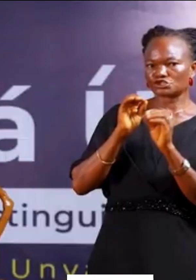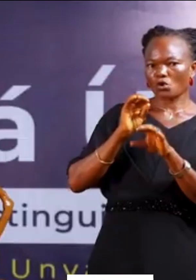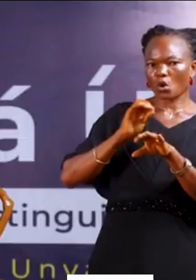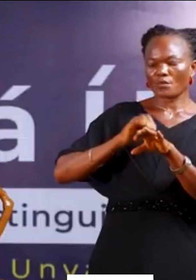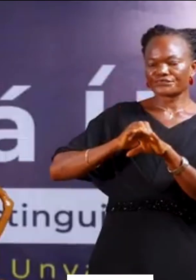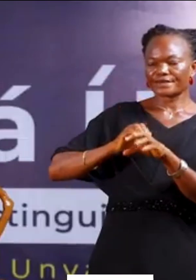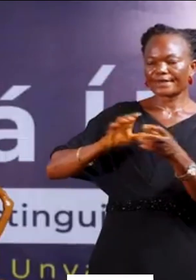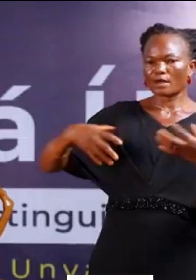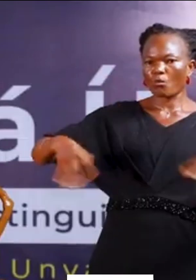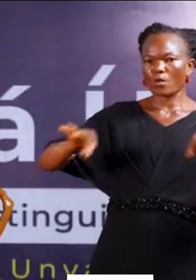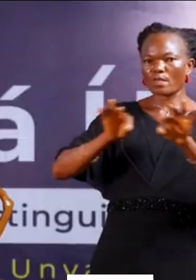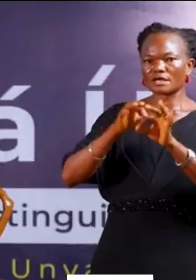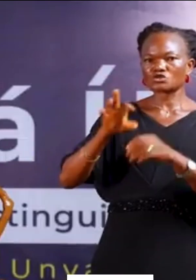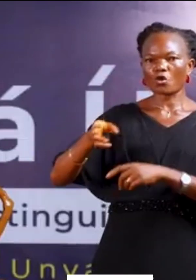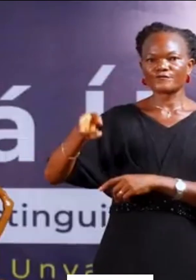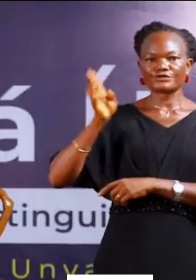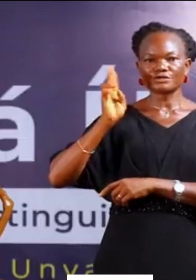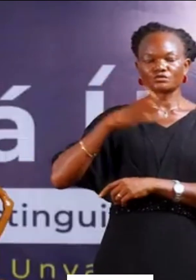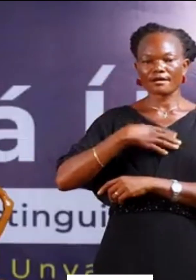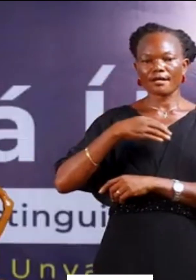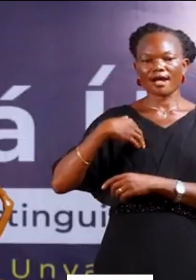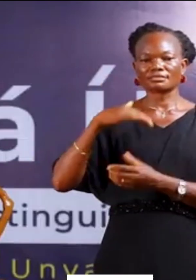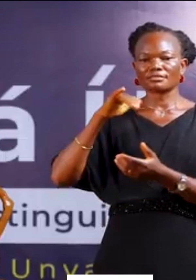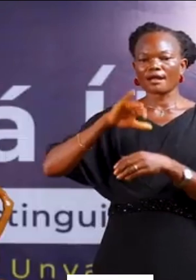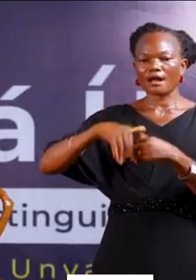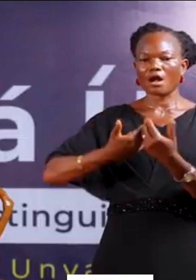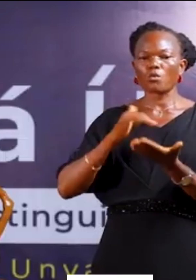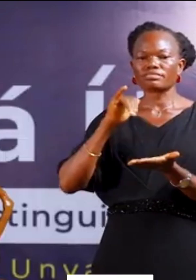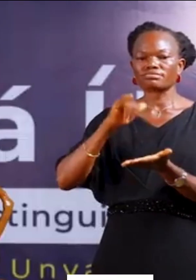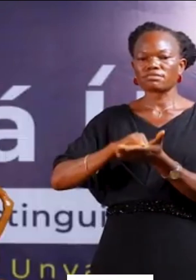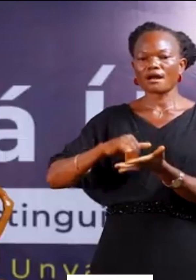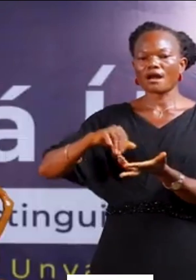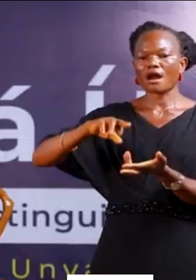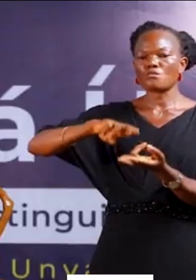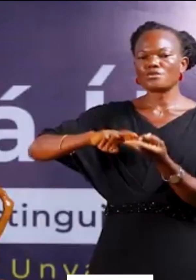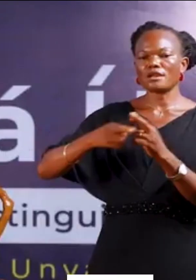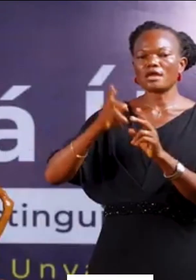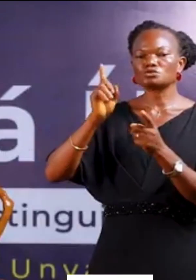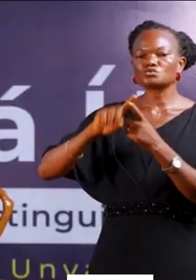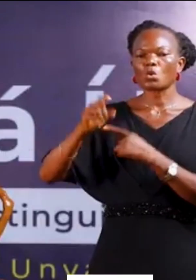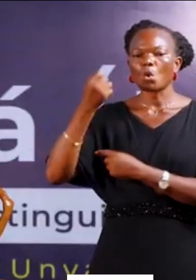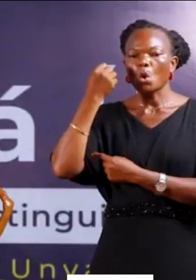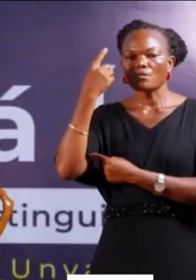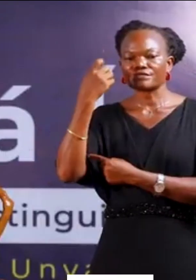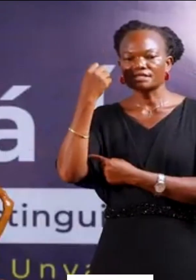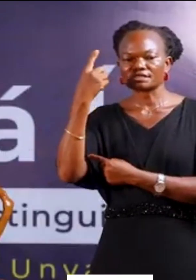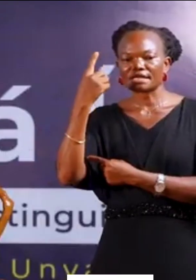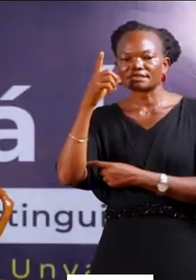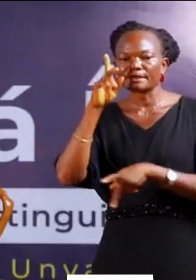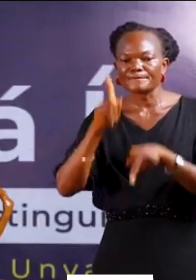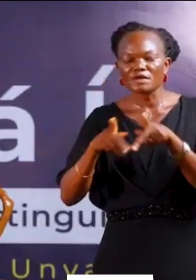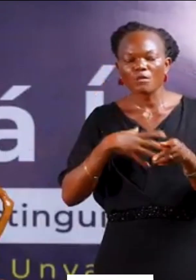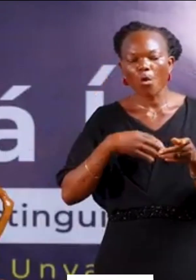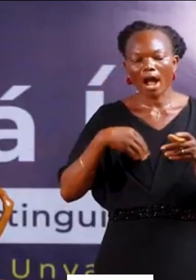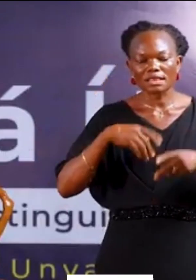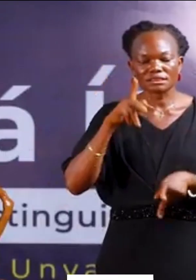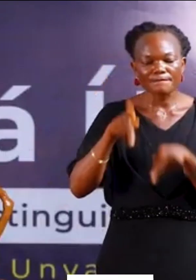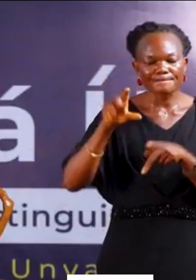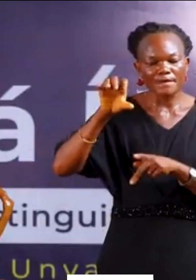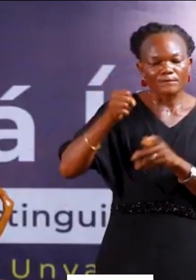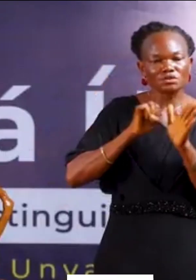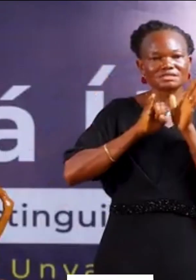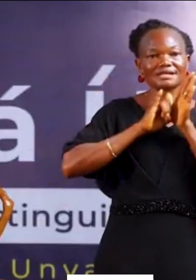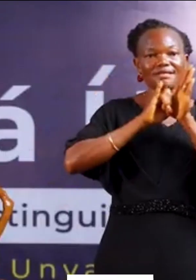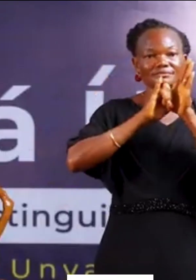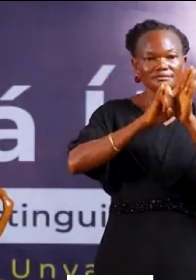of history and how that relates to understanding people and people's identity. And then I'll